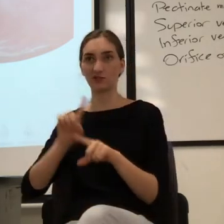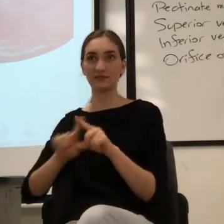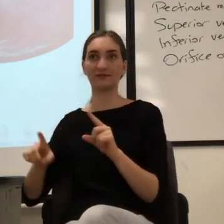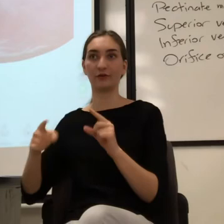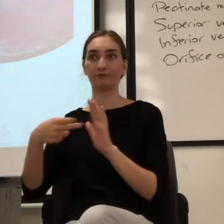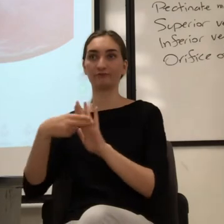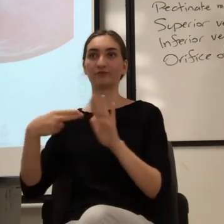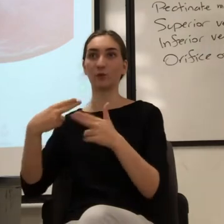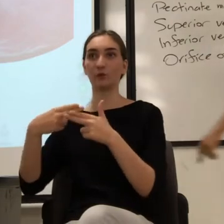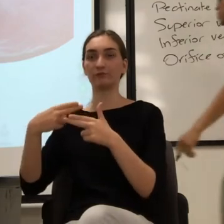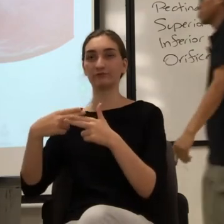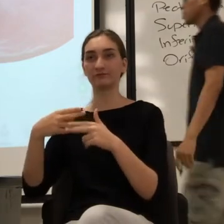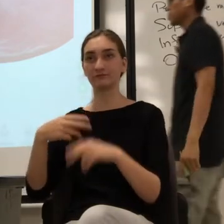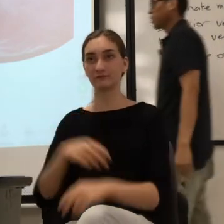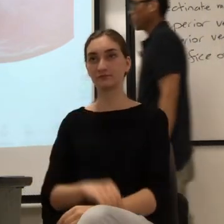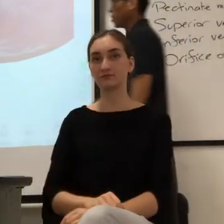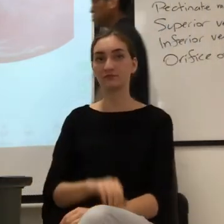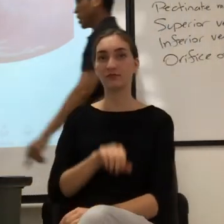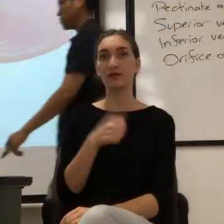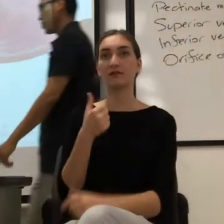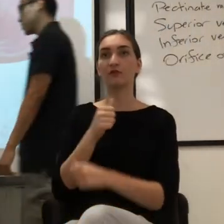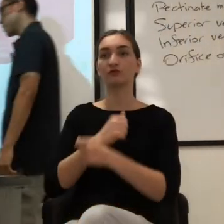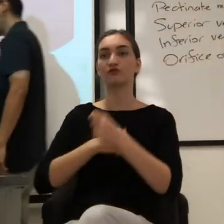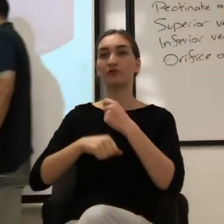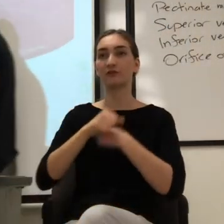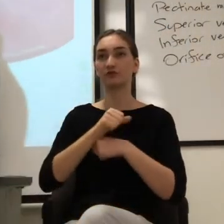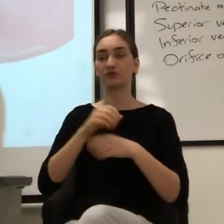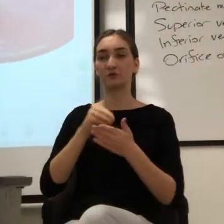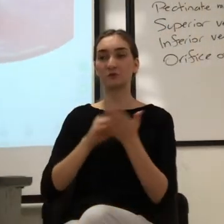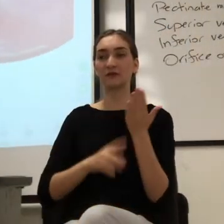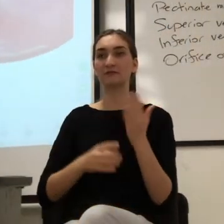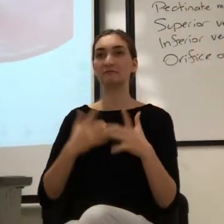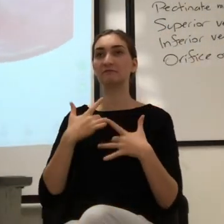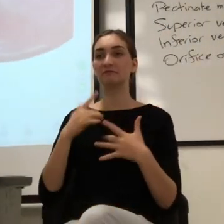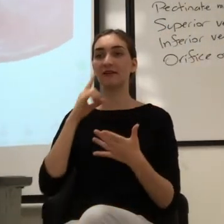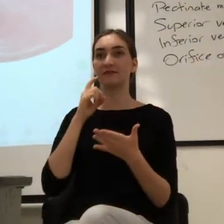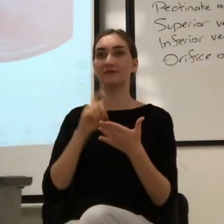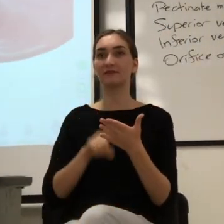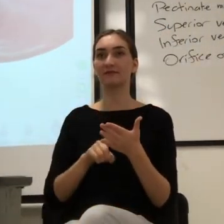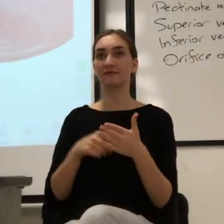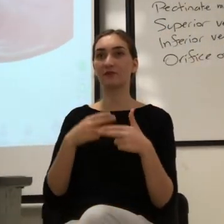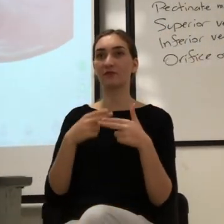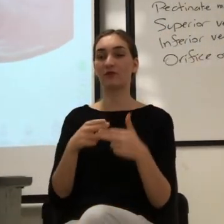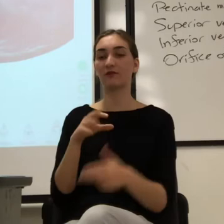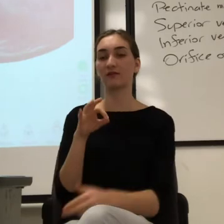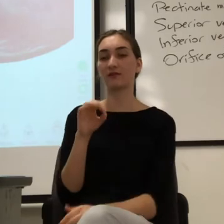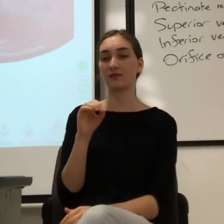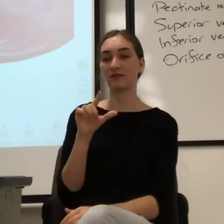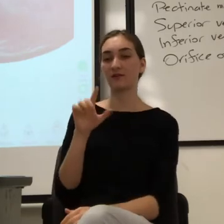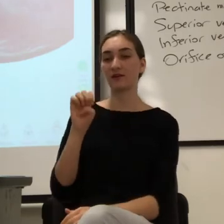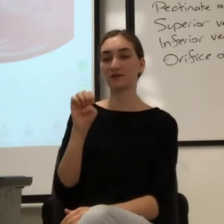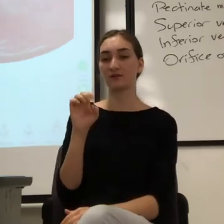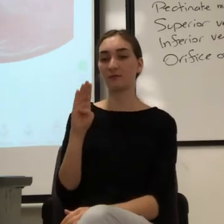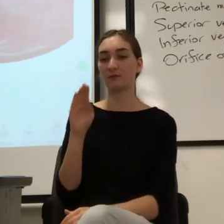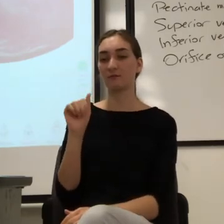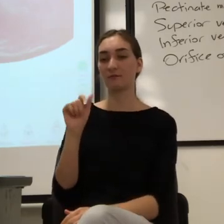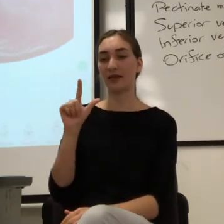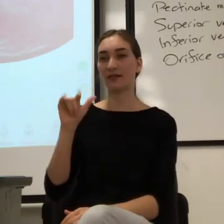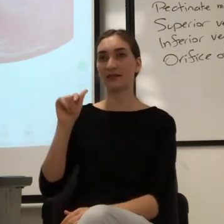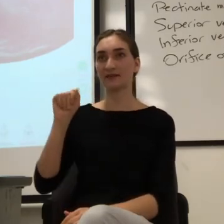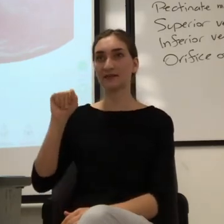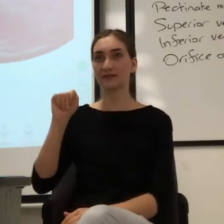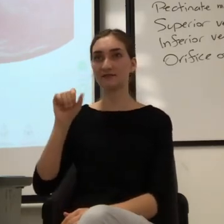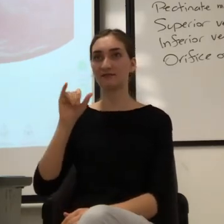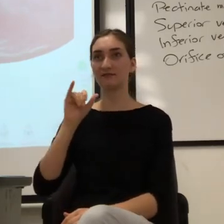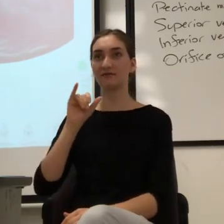also another structure here we usually have students identify. It's called the fossa ovalis. It's a depression in the